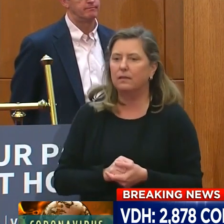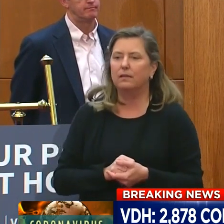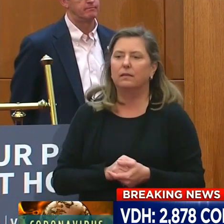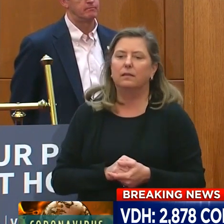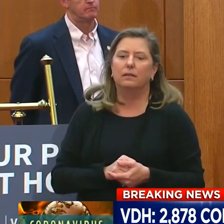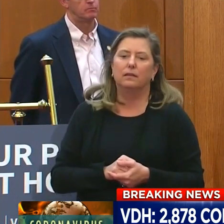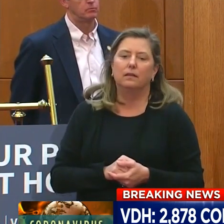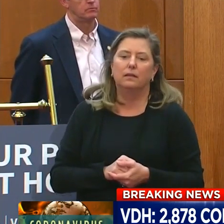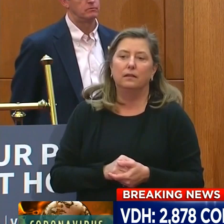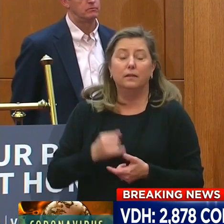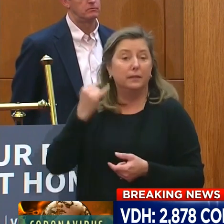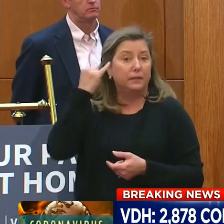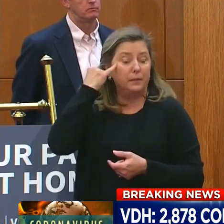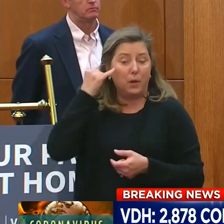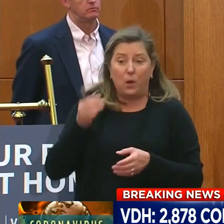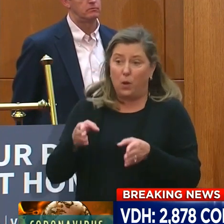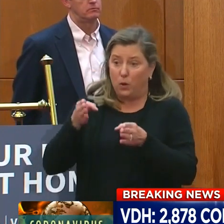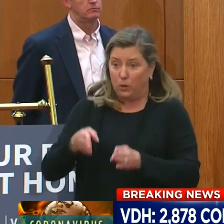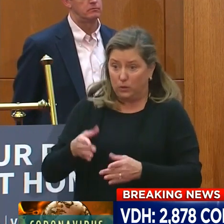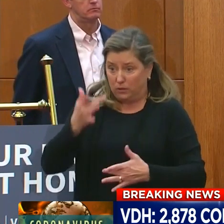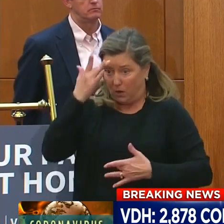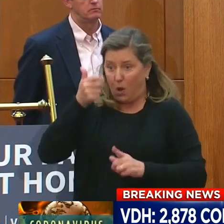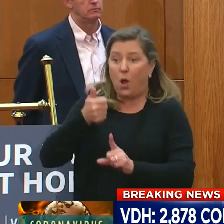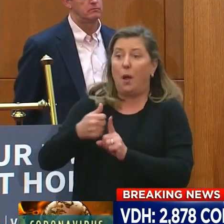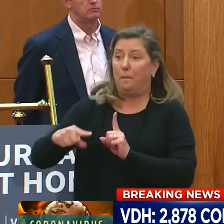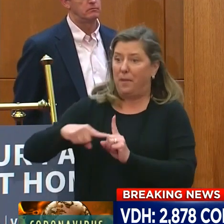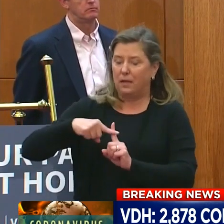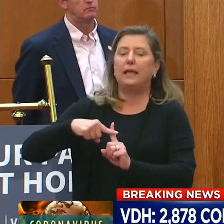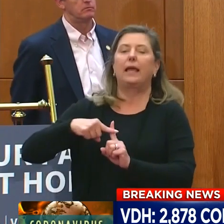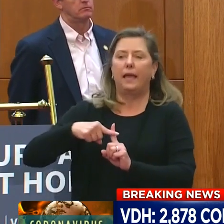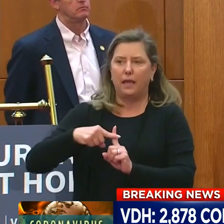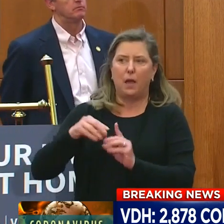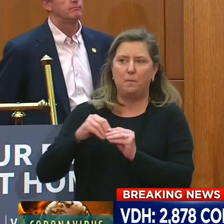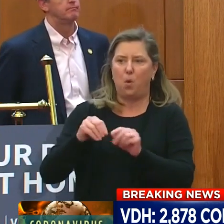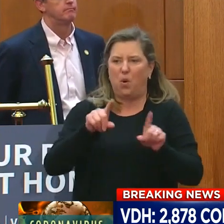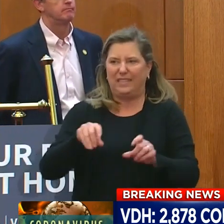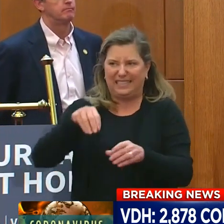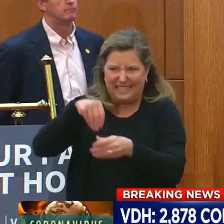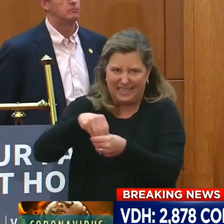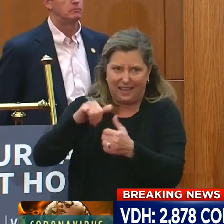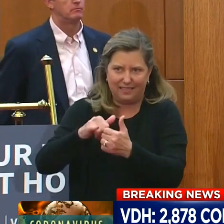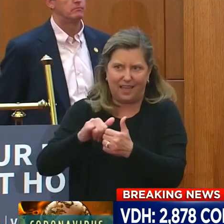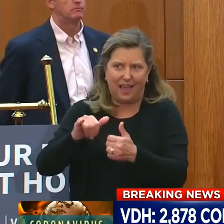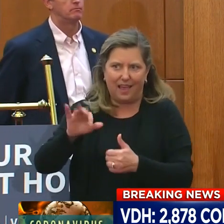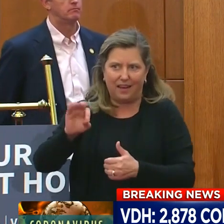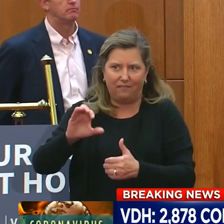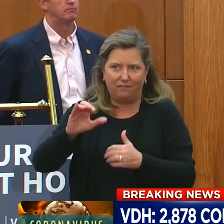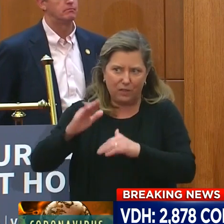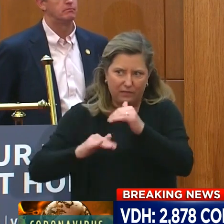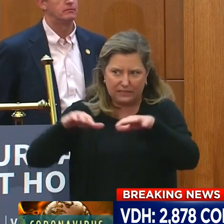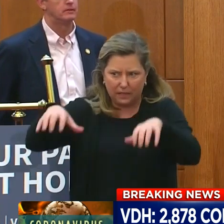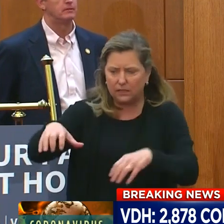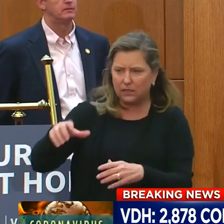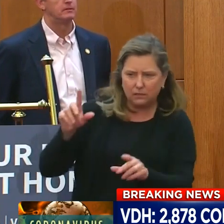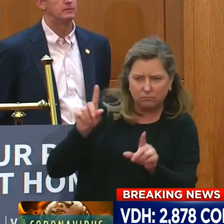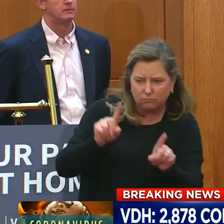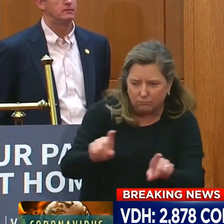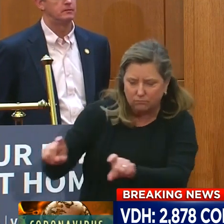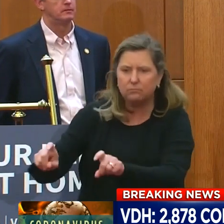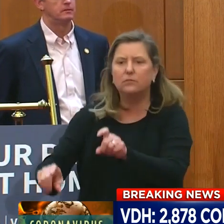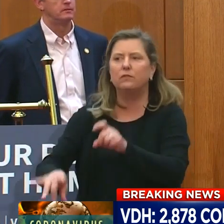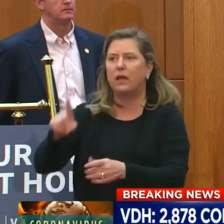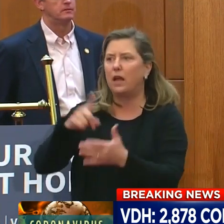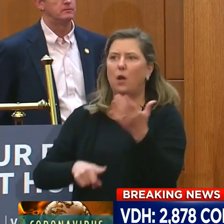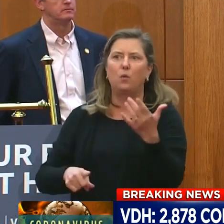a case, doing more expansive testing within that facility to get a better idea of what the actual prevalence